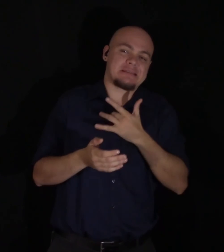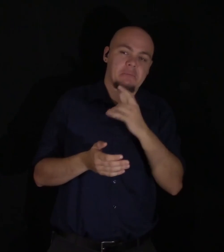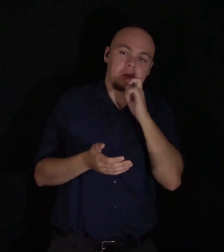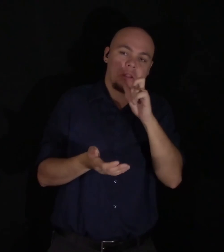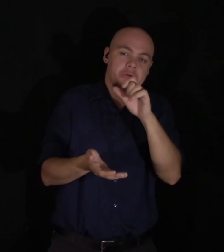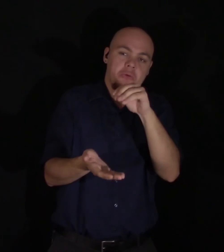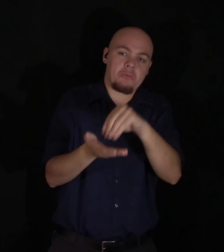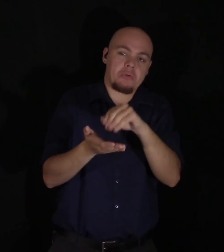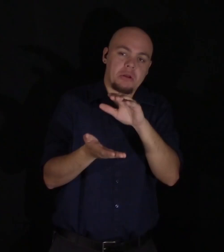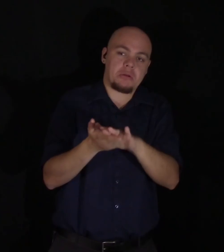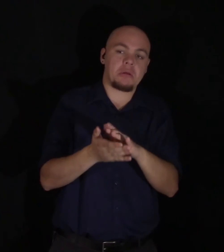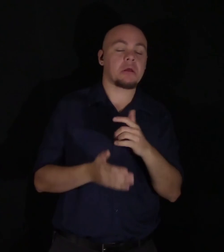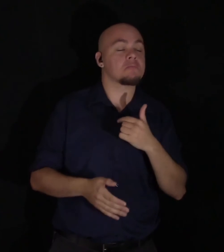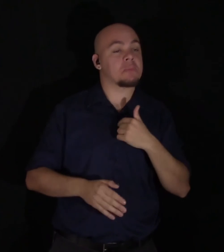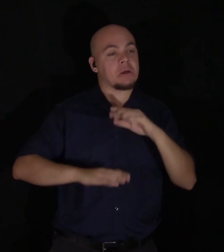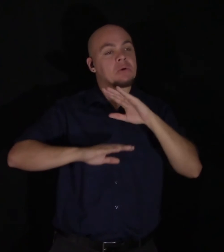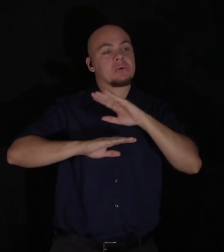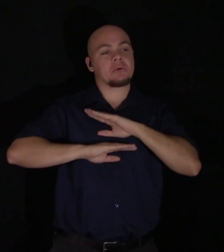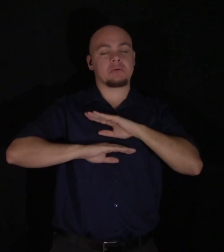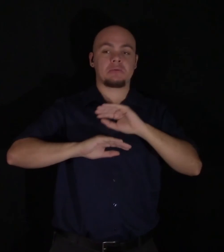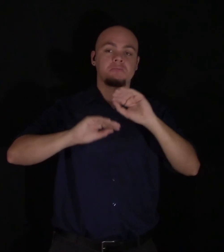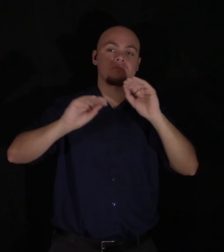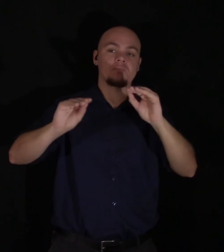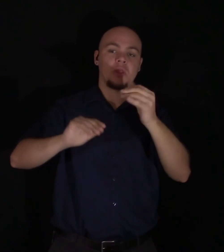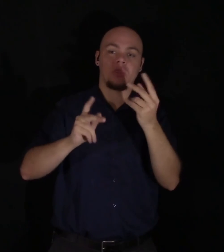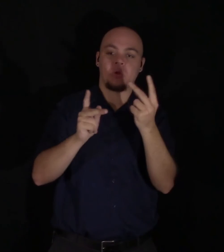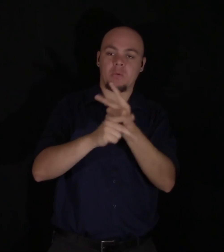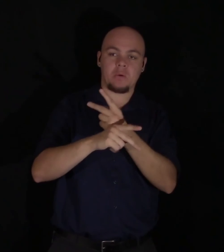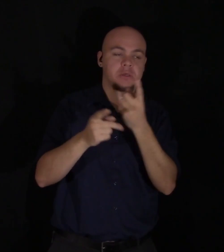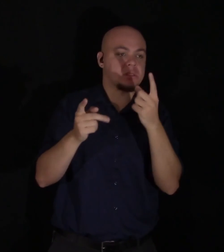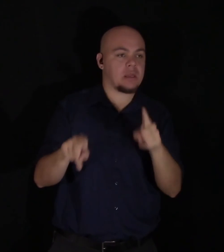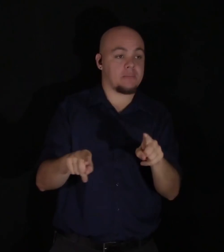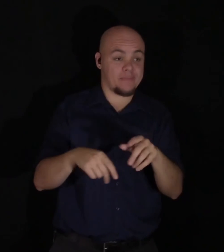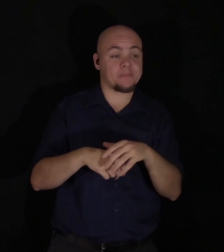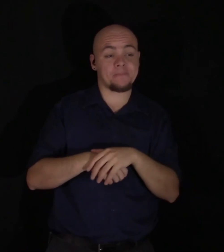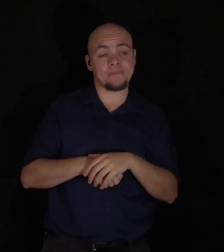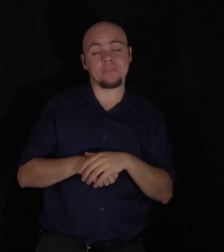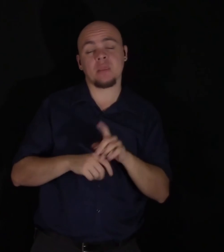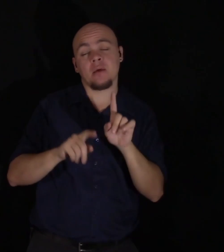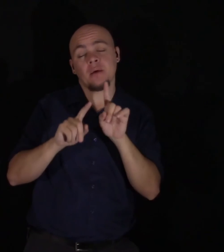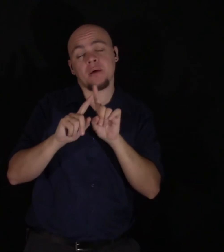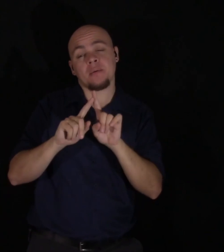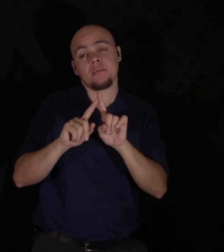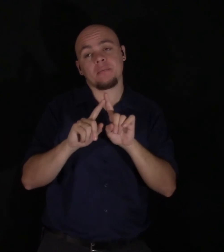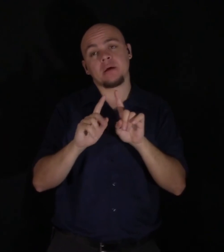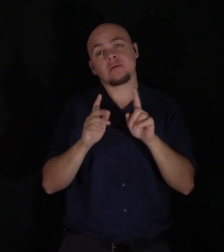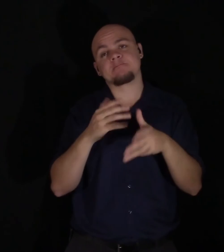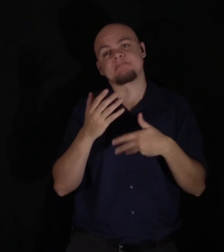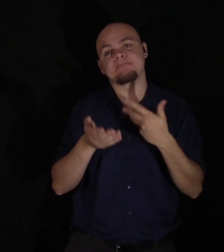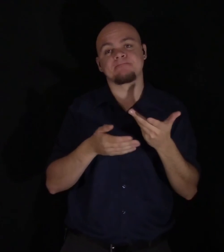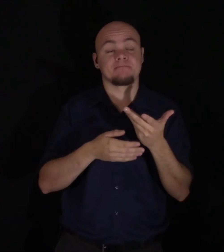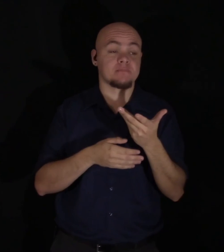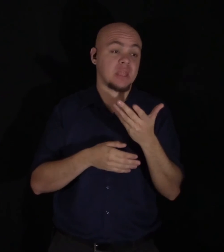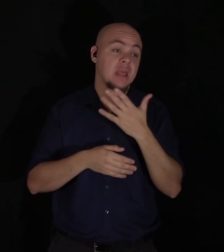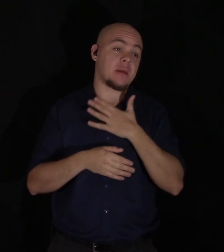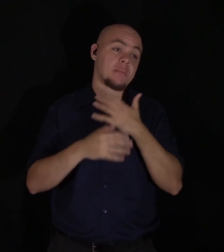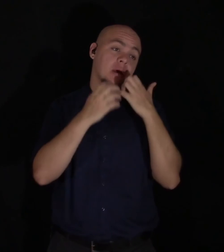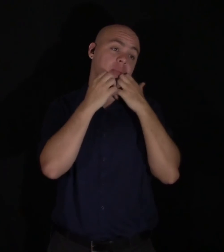be well content if nothing worse happen to us during our voyage. Adieu, my dear Margaret.